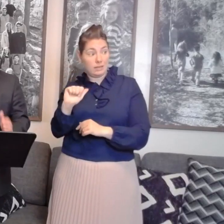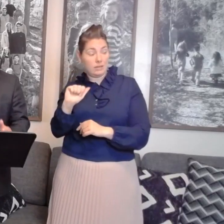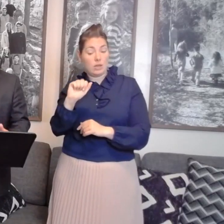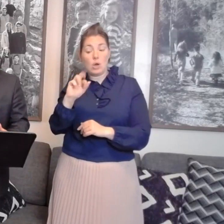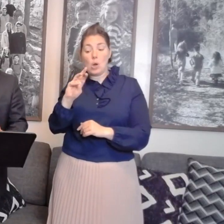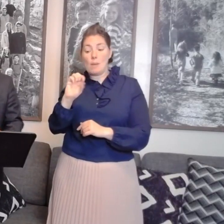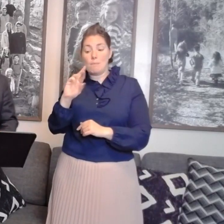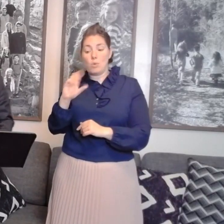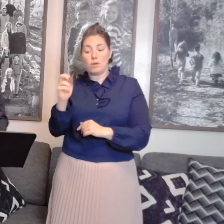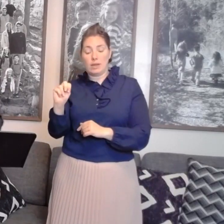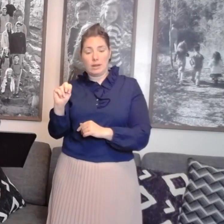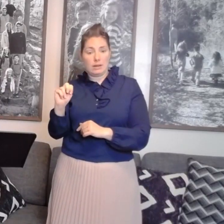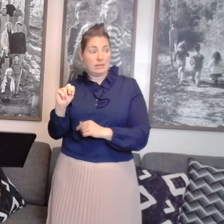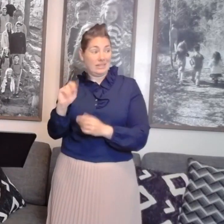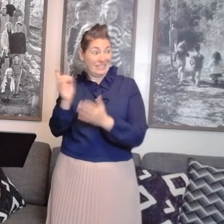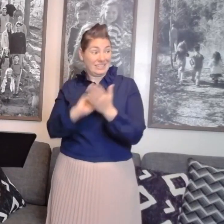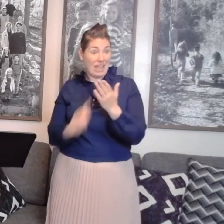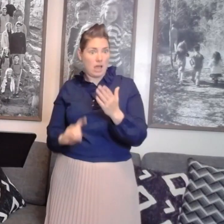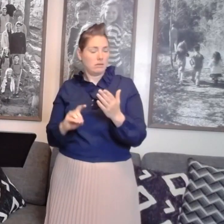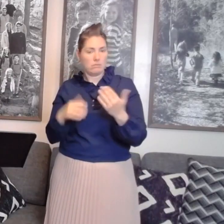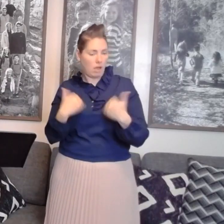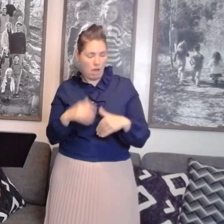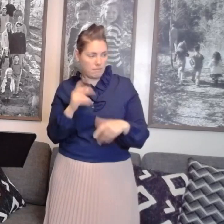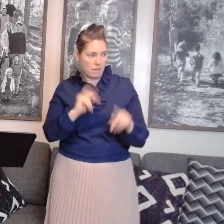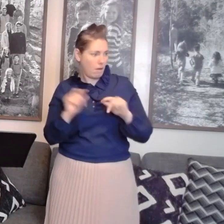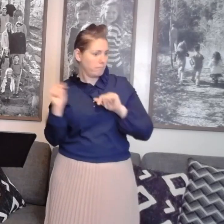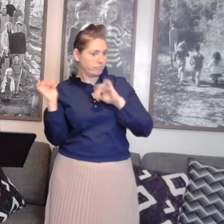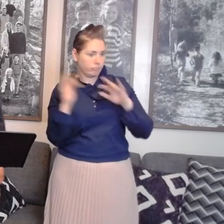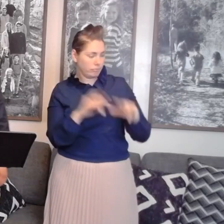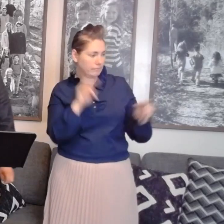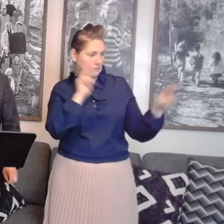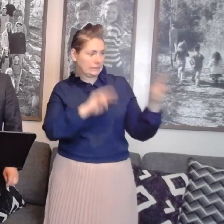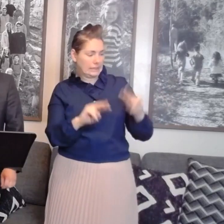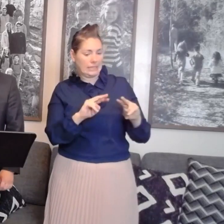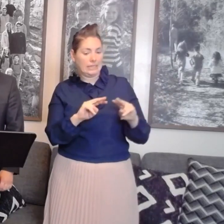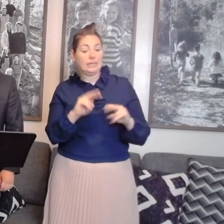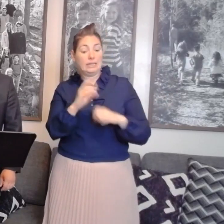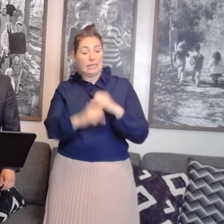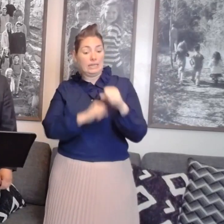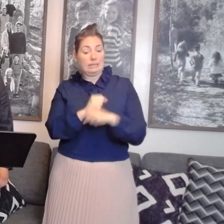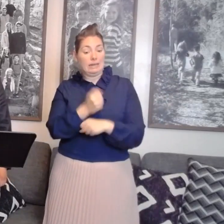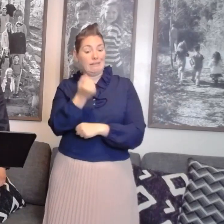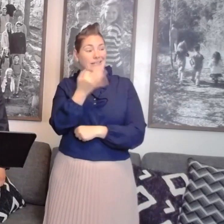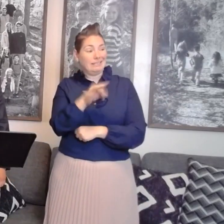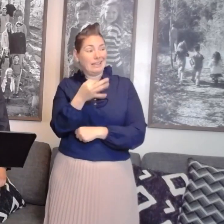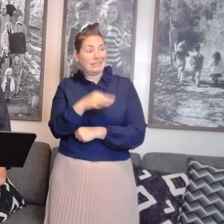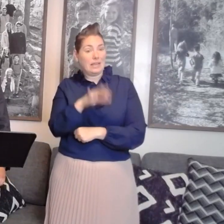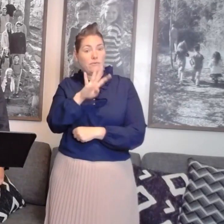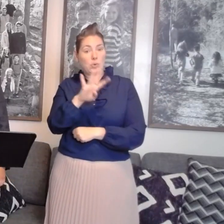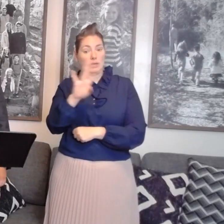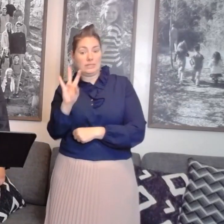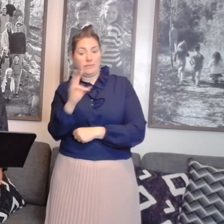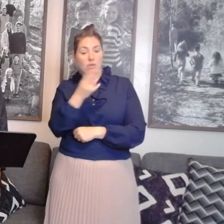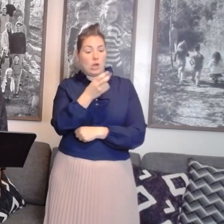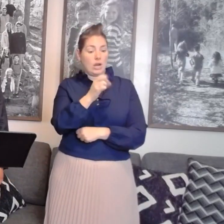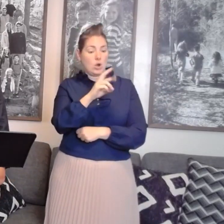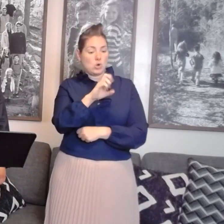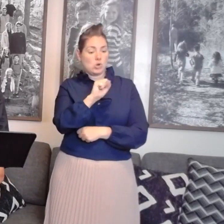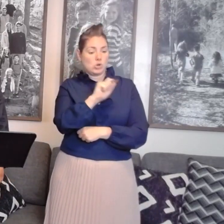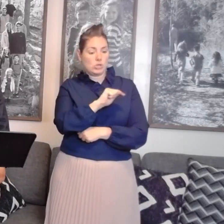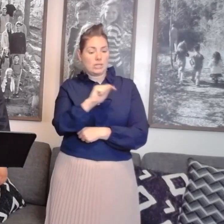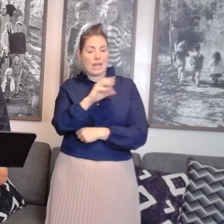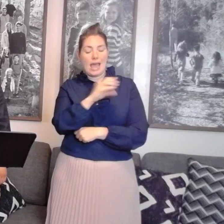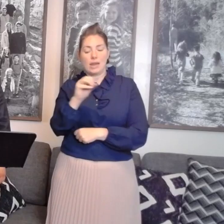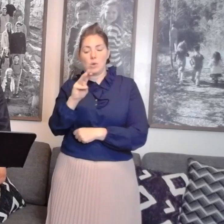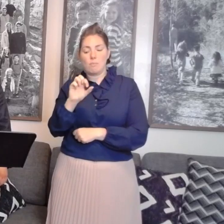world's greatest attractions and showplaces. By 1947, Hearst and Morgan had created